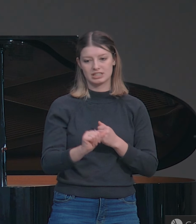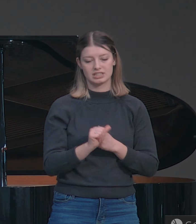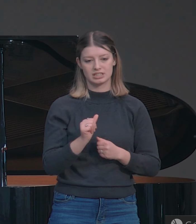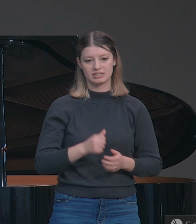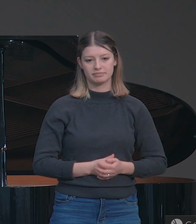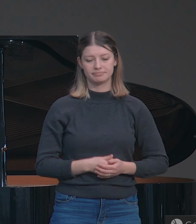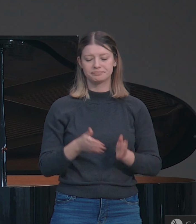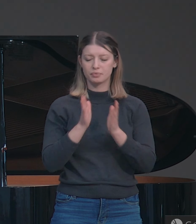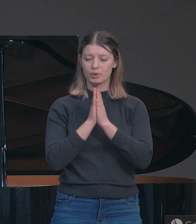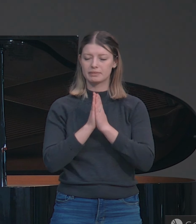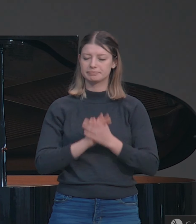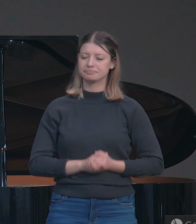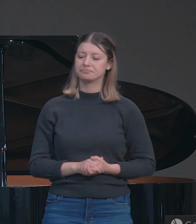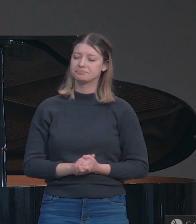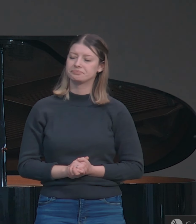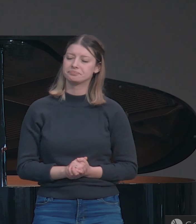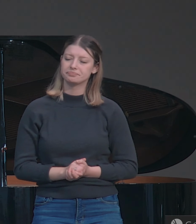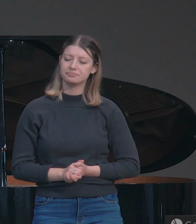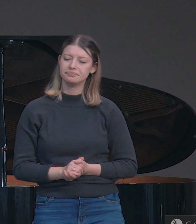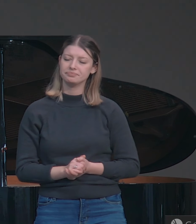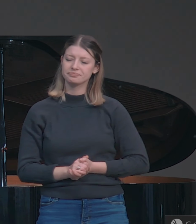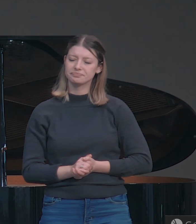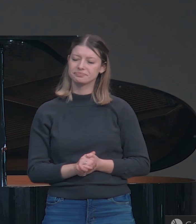Pray with me. Father,